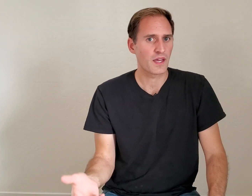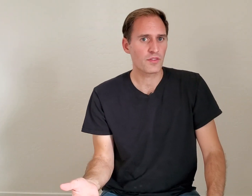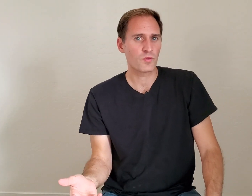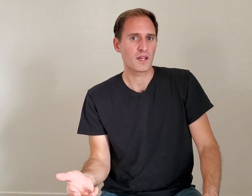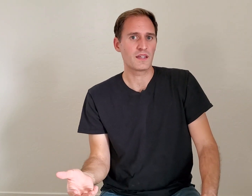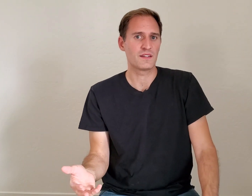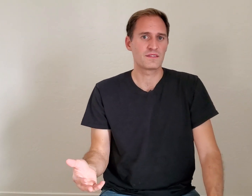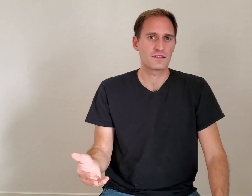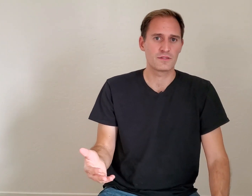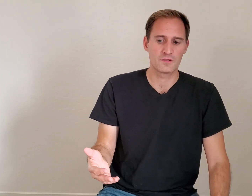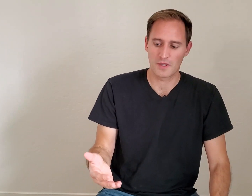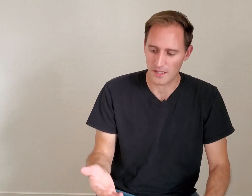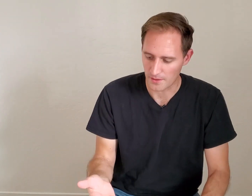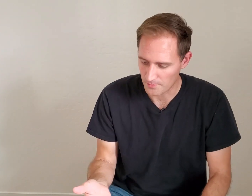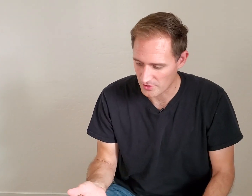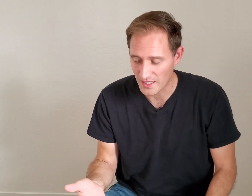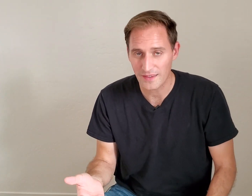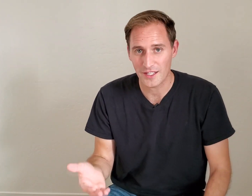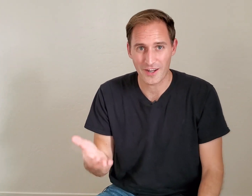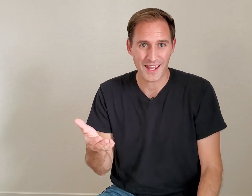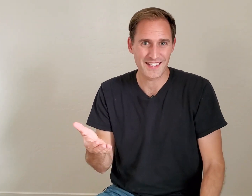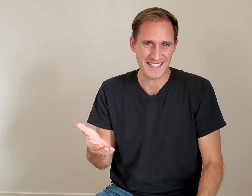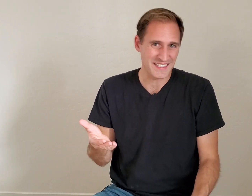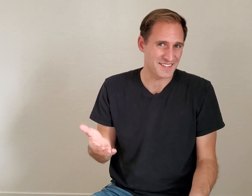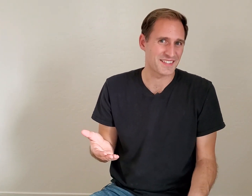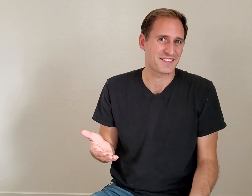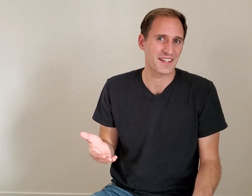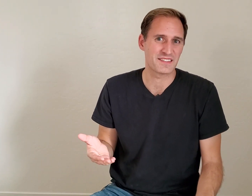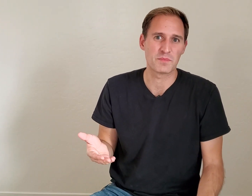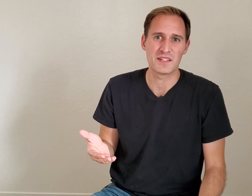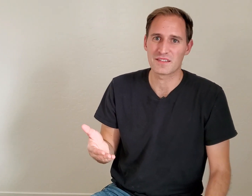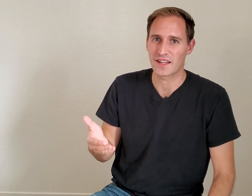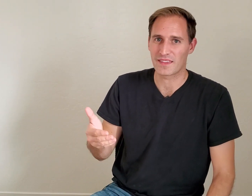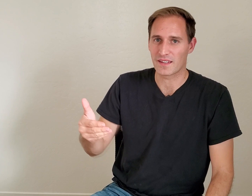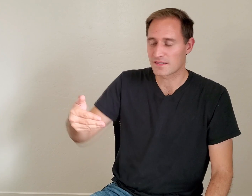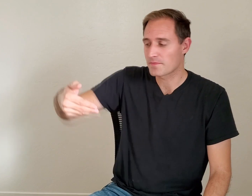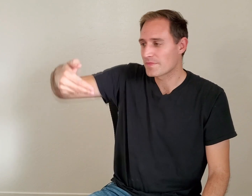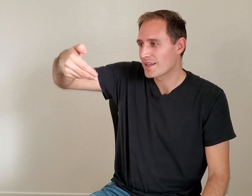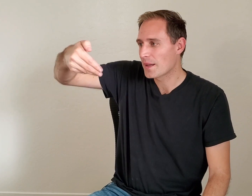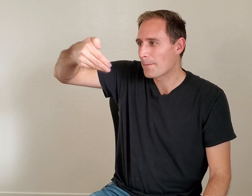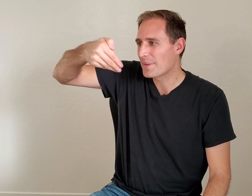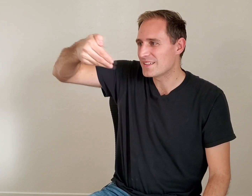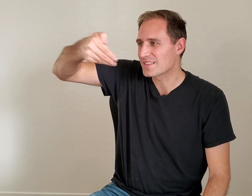other way is to pretend that your hand is a slice of pizza like this. Pizza.